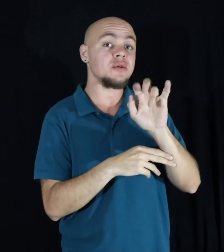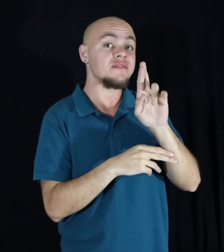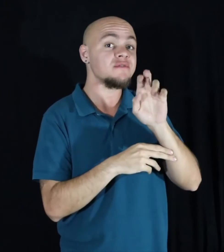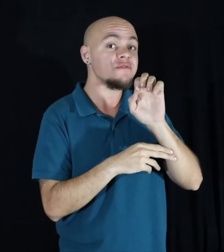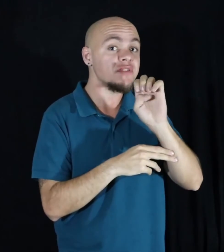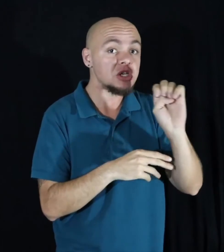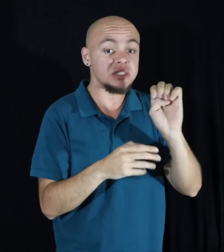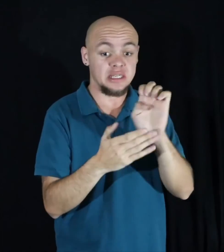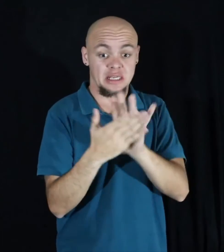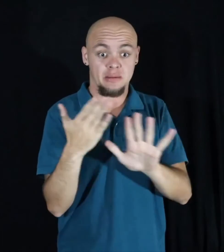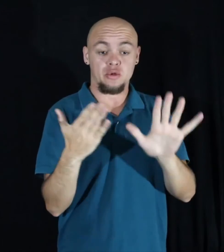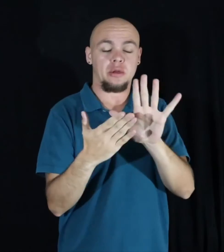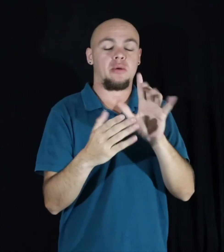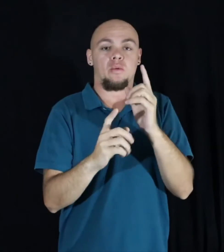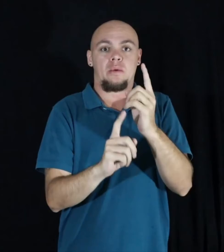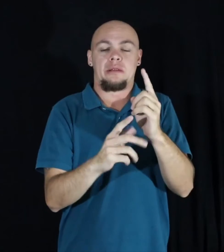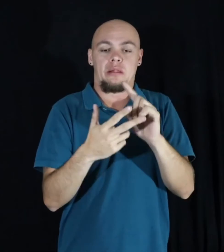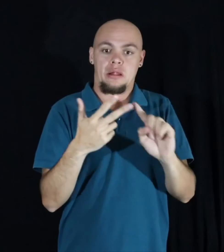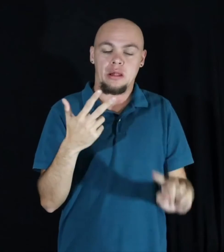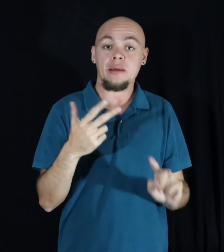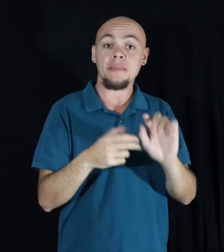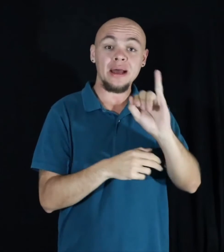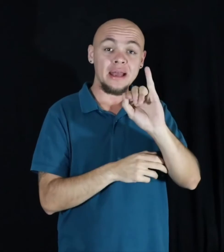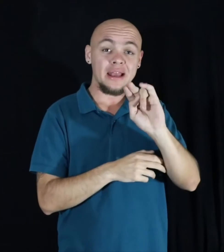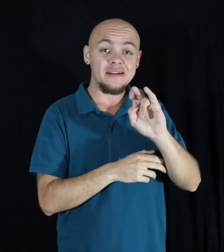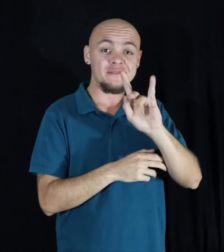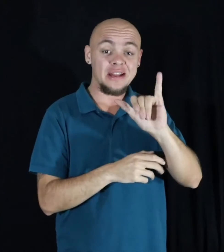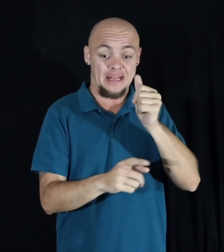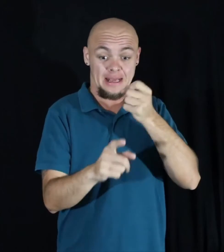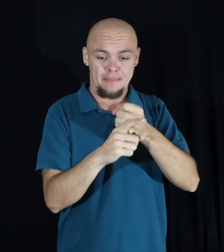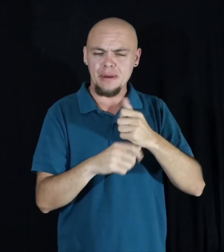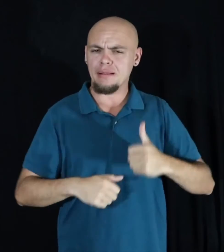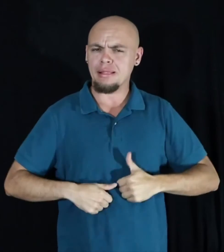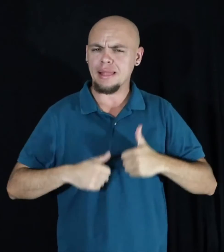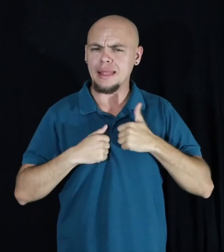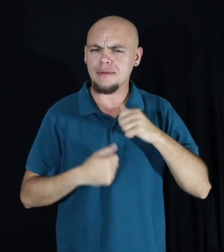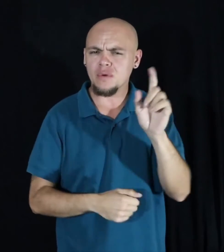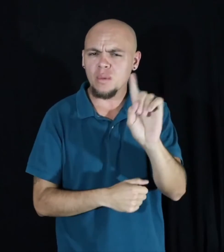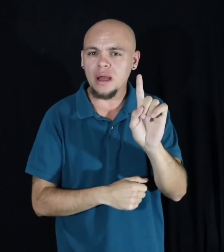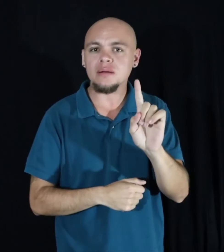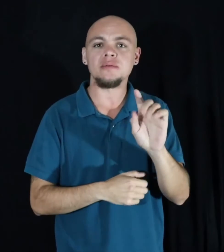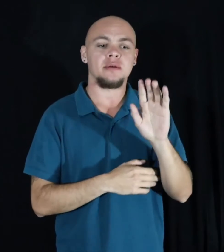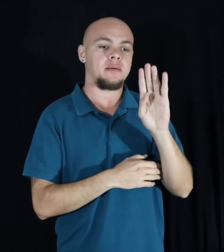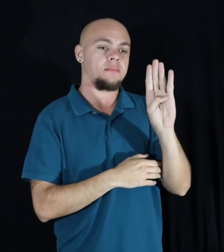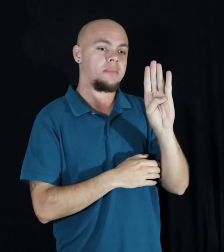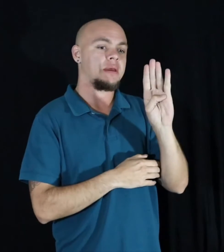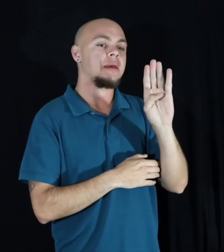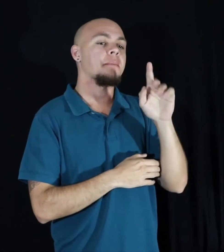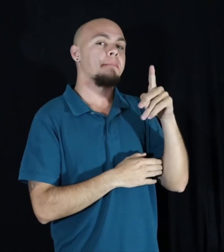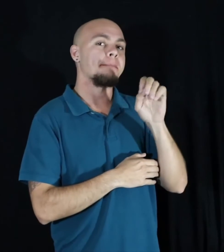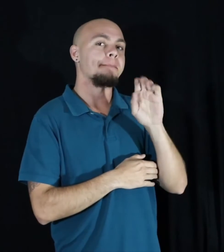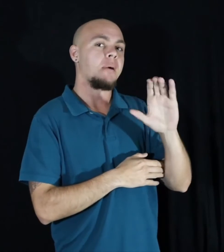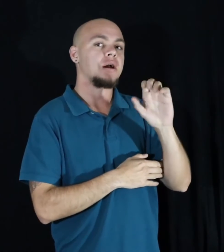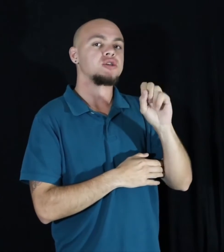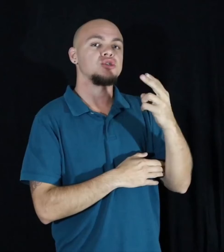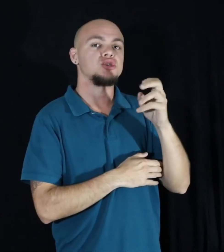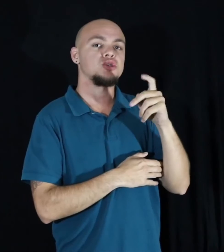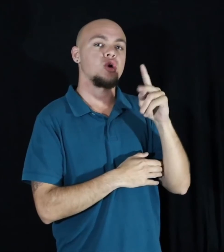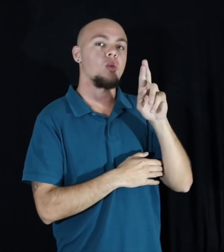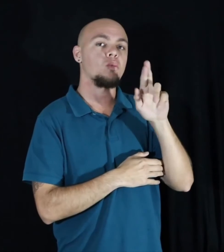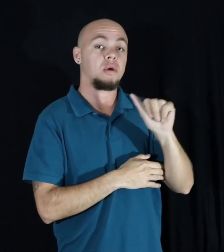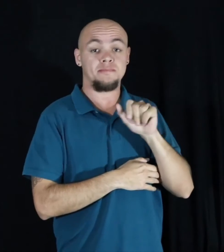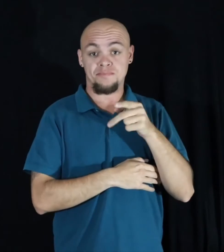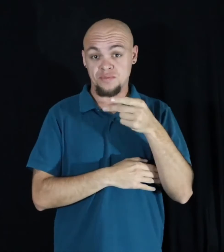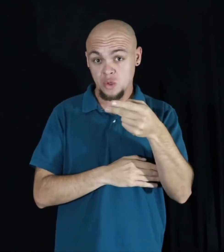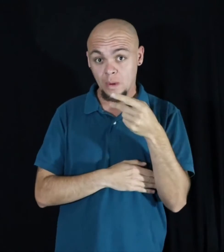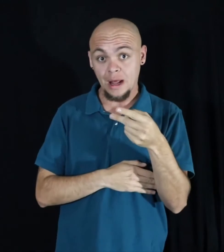is one thing, but where do infinities really impact our lives? In the words of Deepak Chopra, you and I are